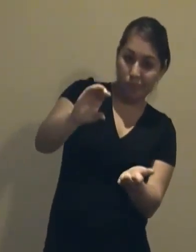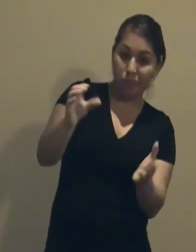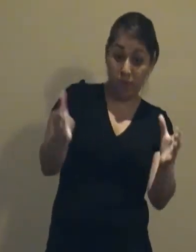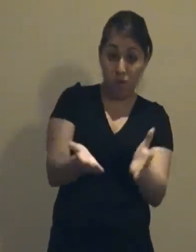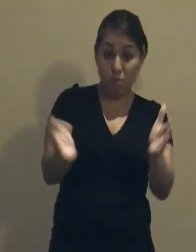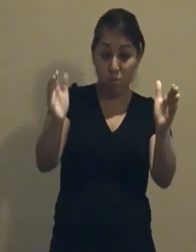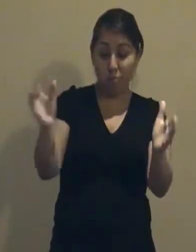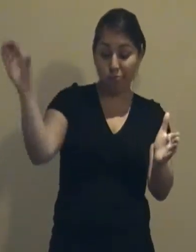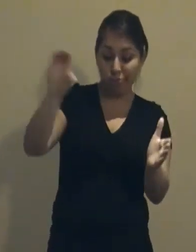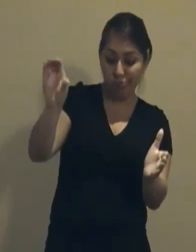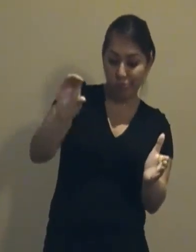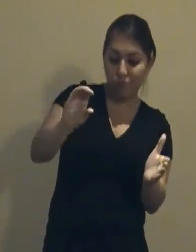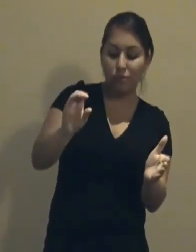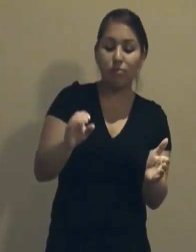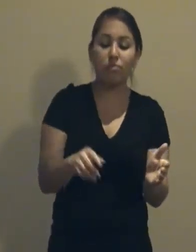brown.